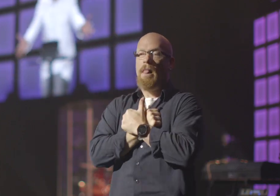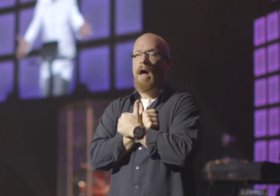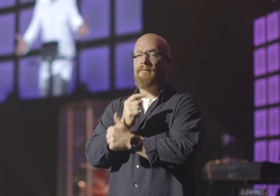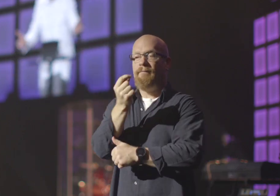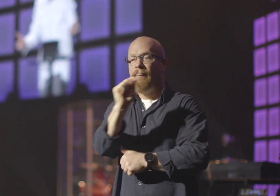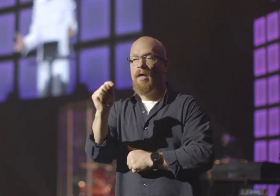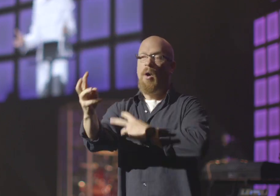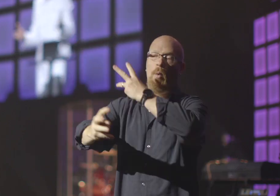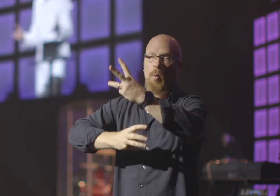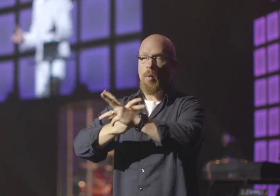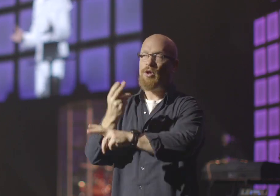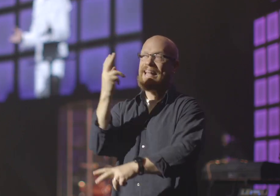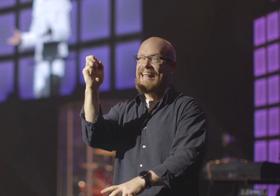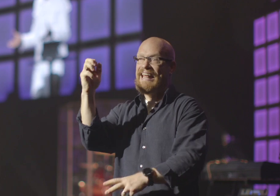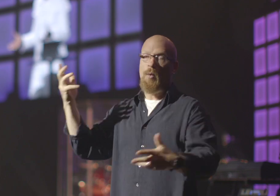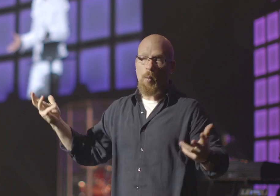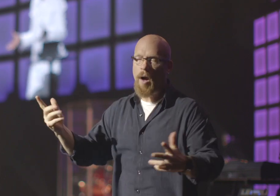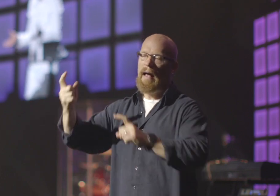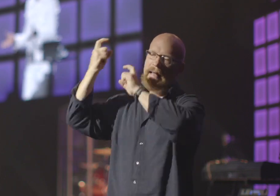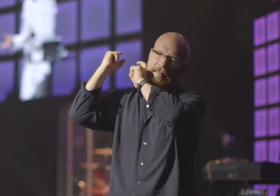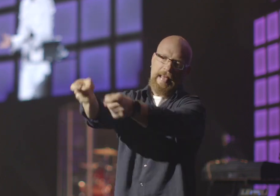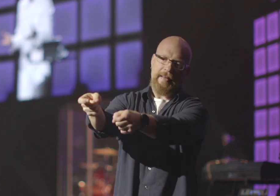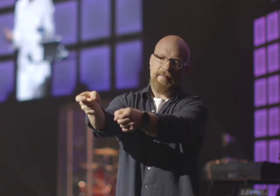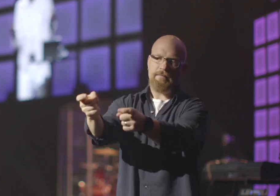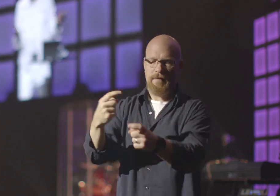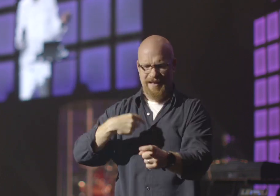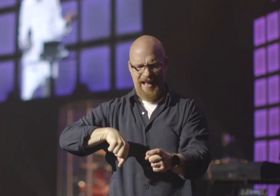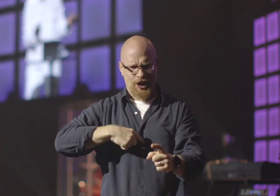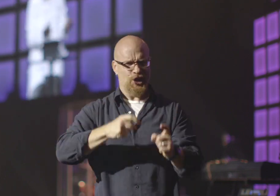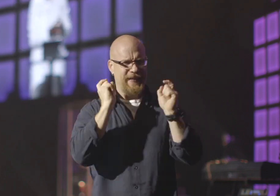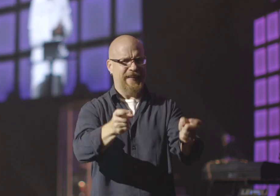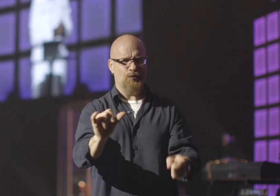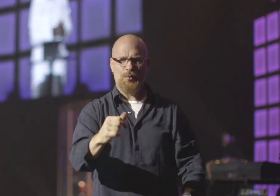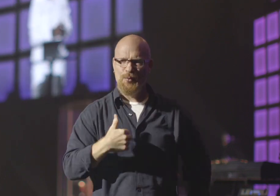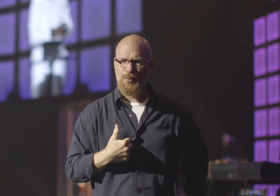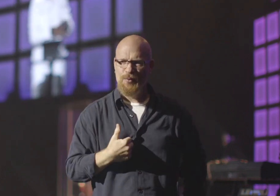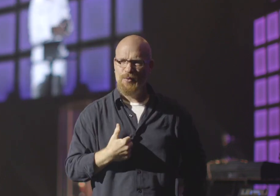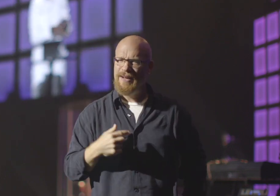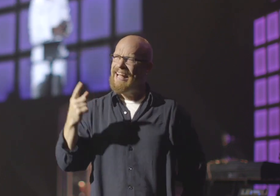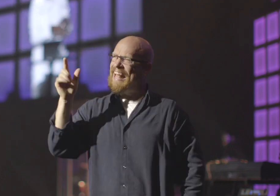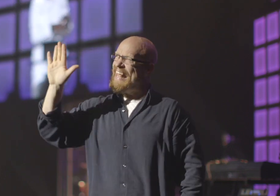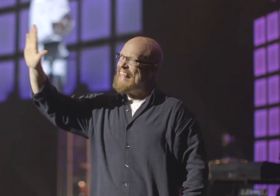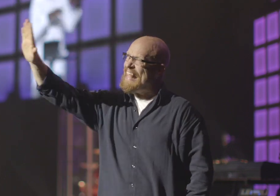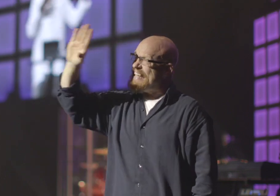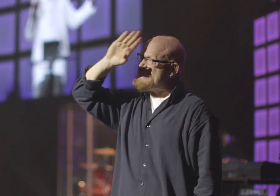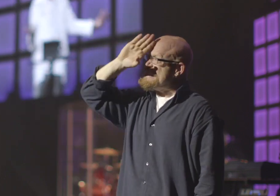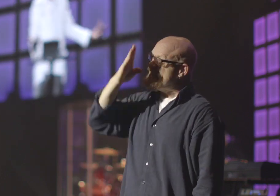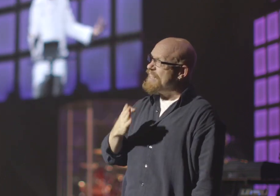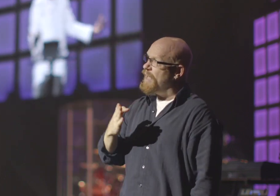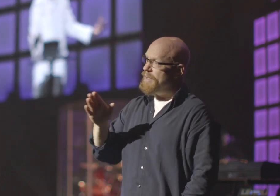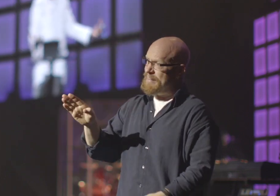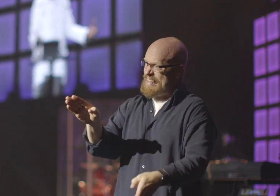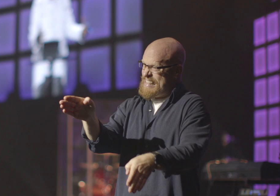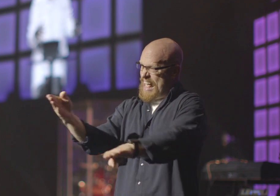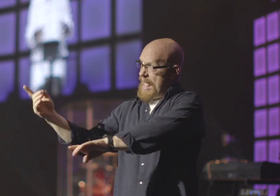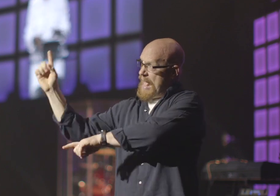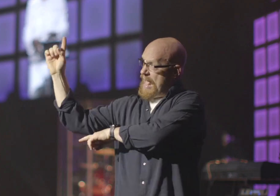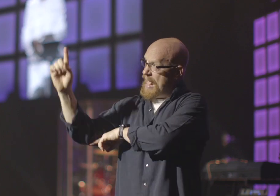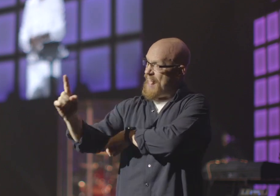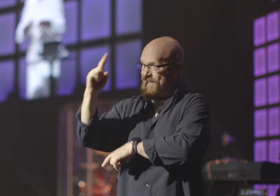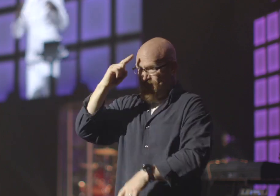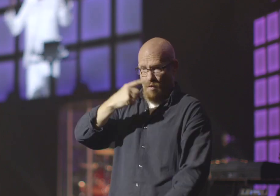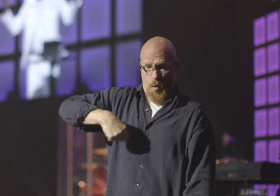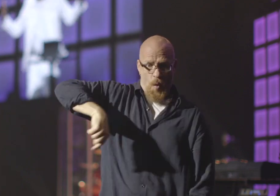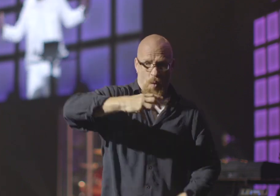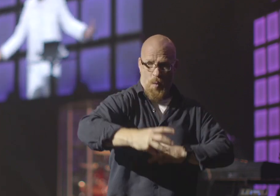gave. Well, you should so love that you should give. God gave his son but he gave his son for the world. So God had